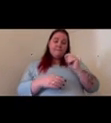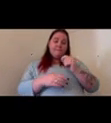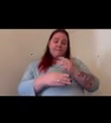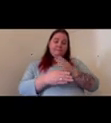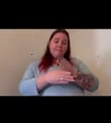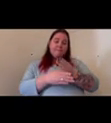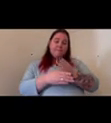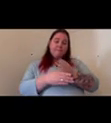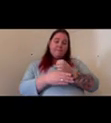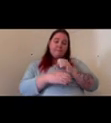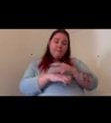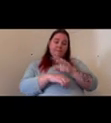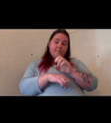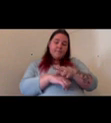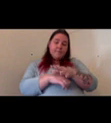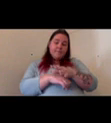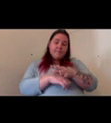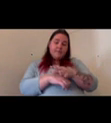cover.